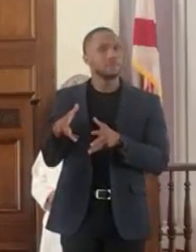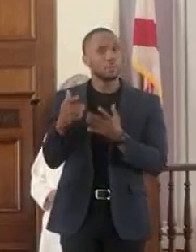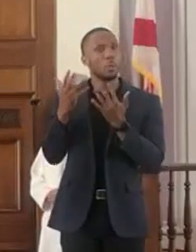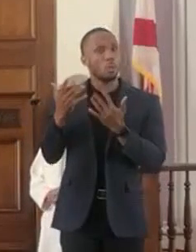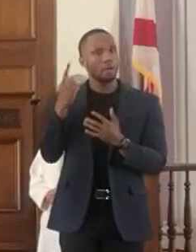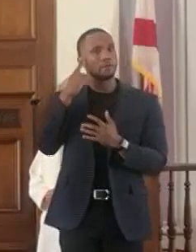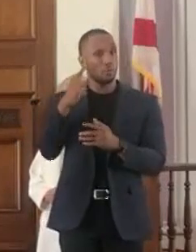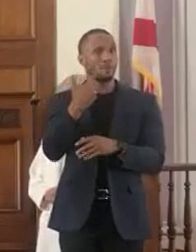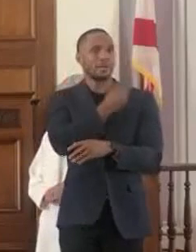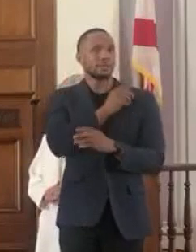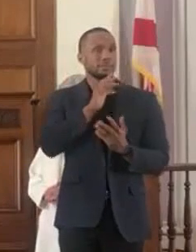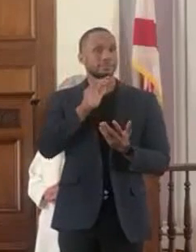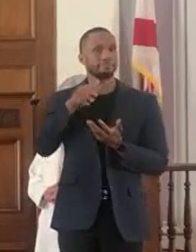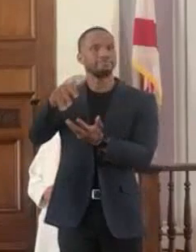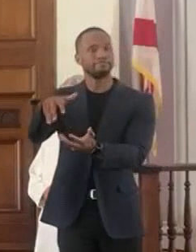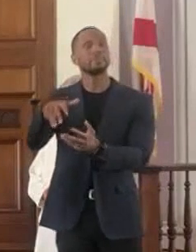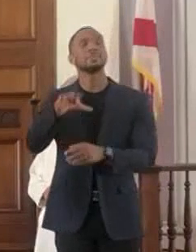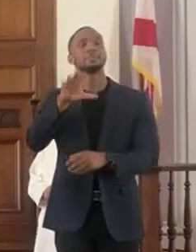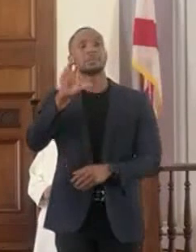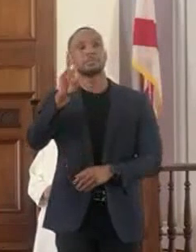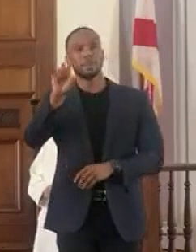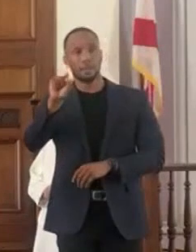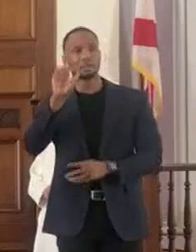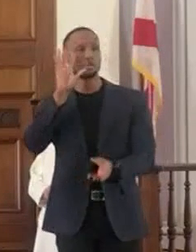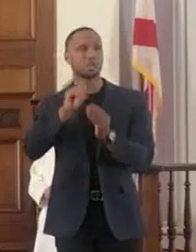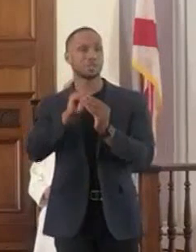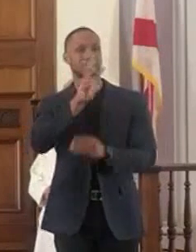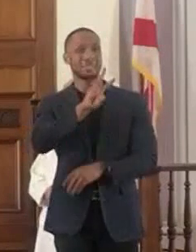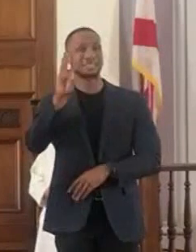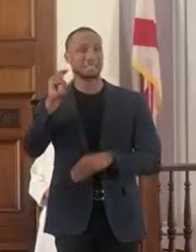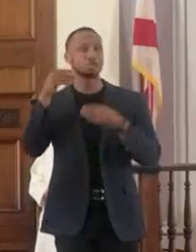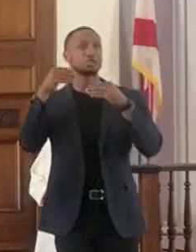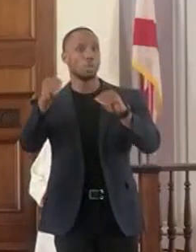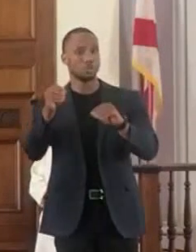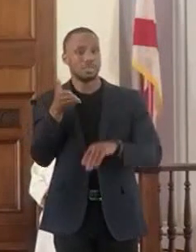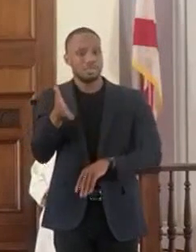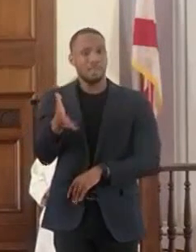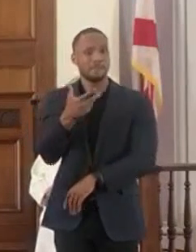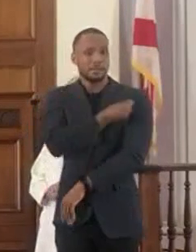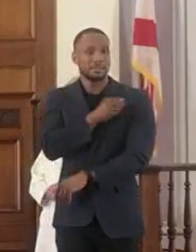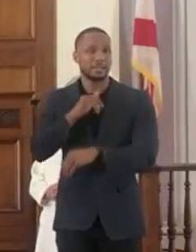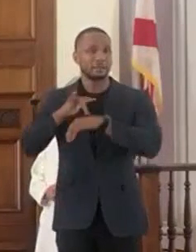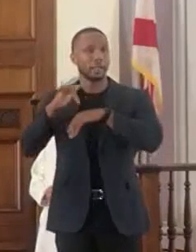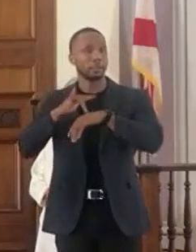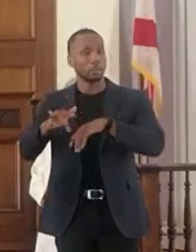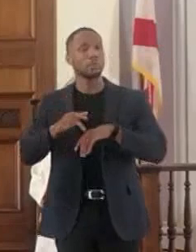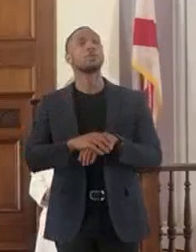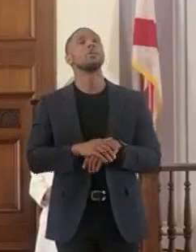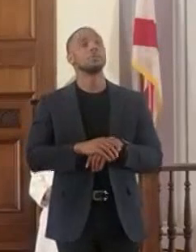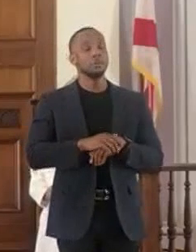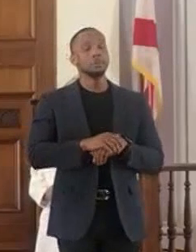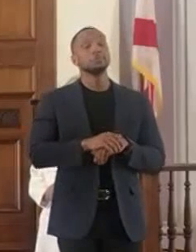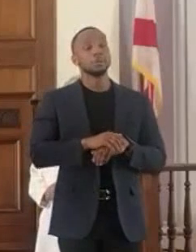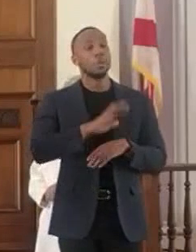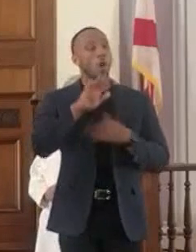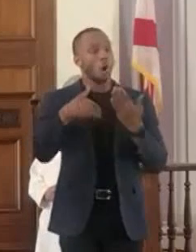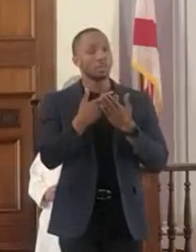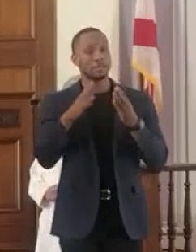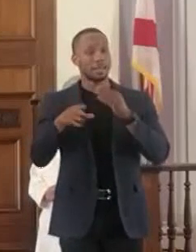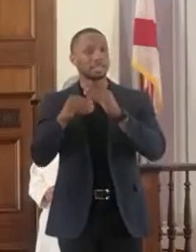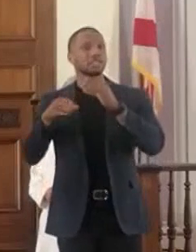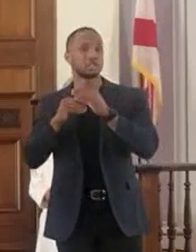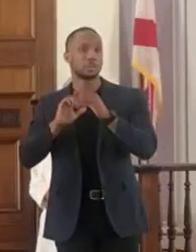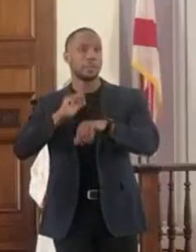awaiting vaccine. CVS is going to have about 66 stores that are going to have vaccine. And all of these additions have been based on